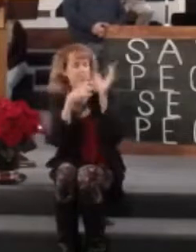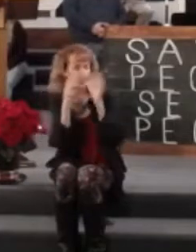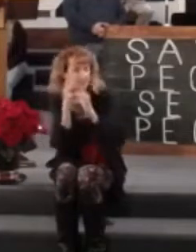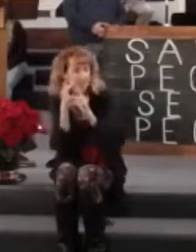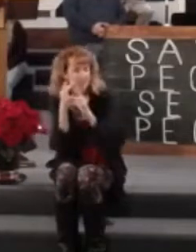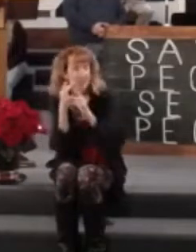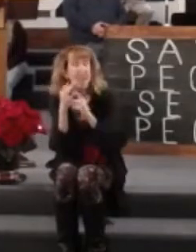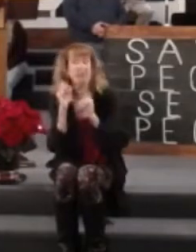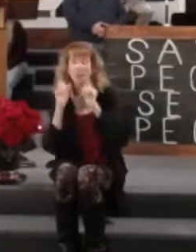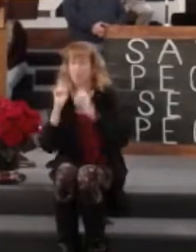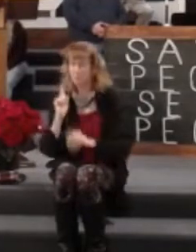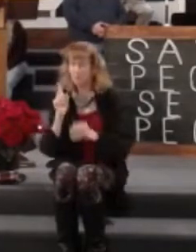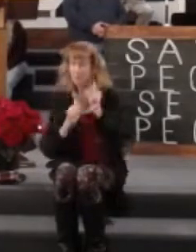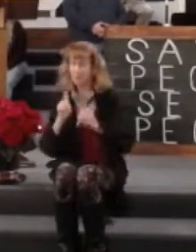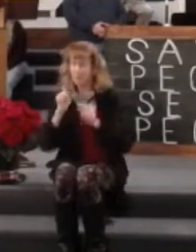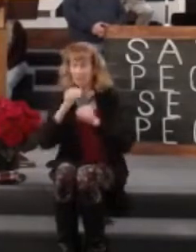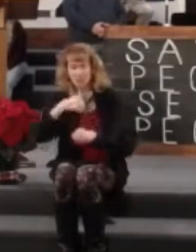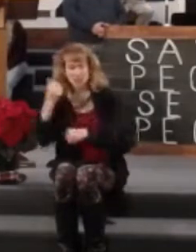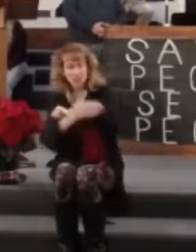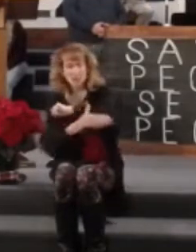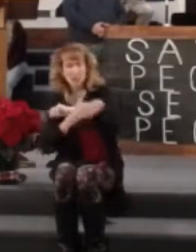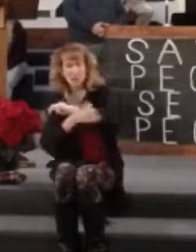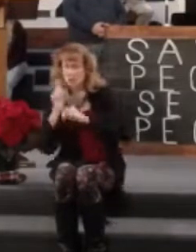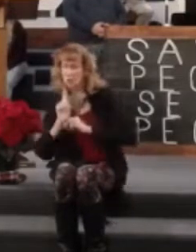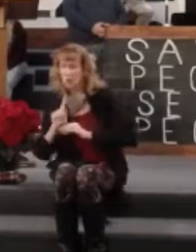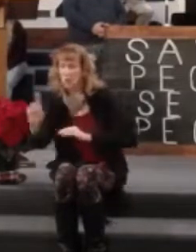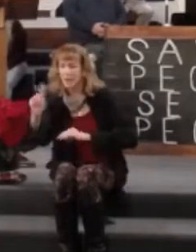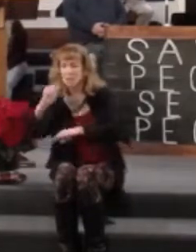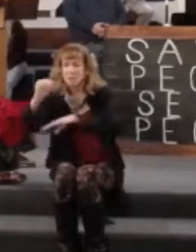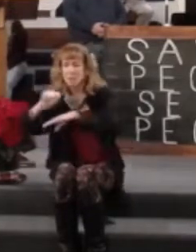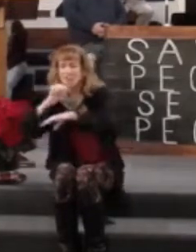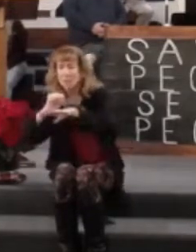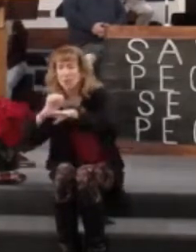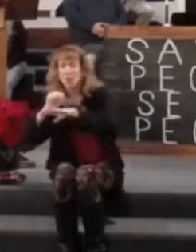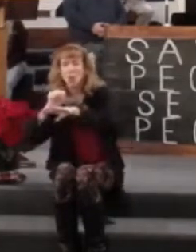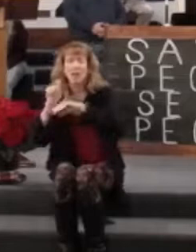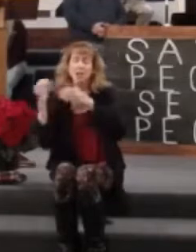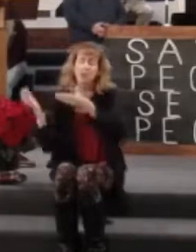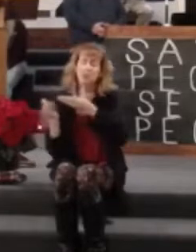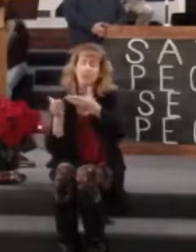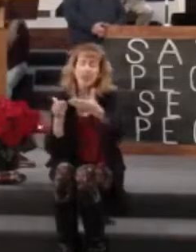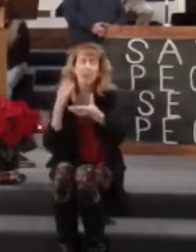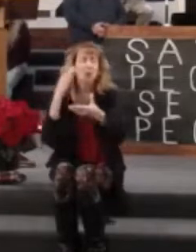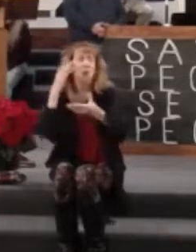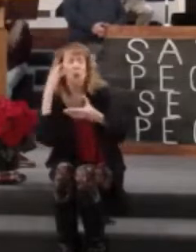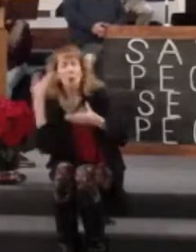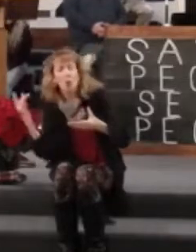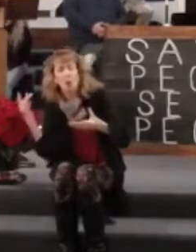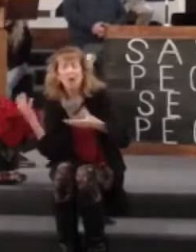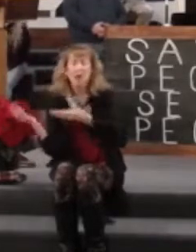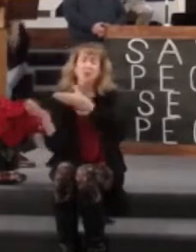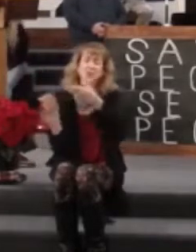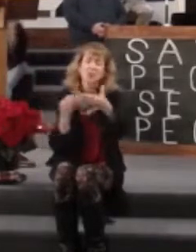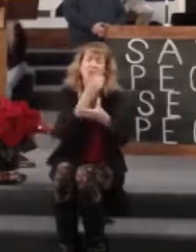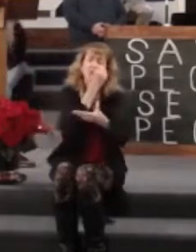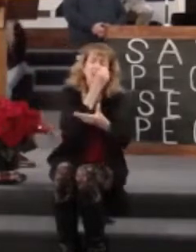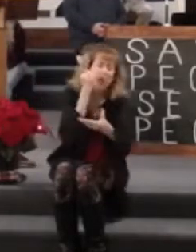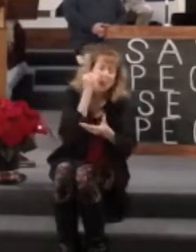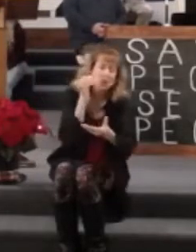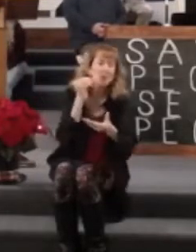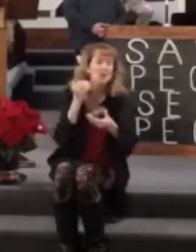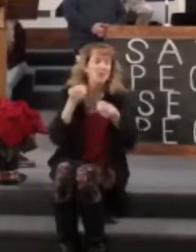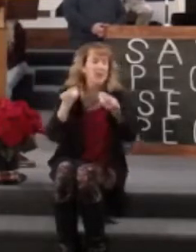They're going to the temples and they're taking money and gold and flowers and anything they can do that they think